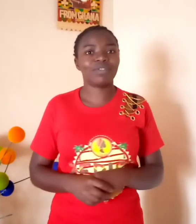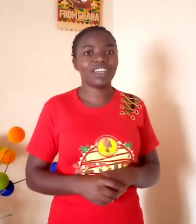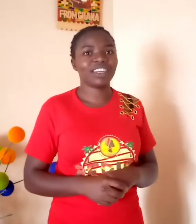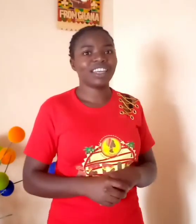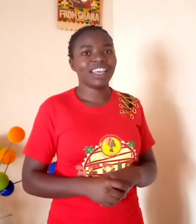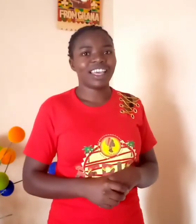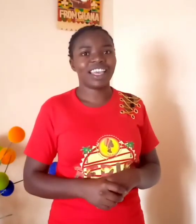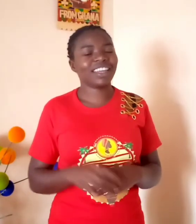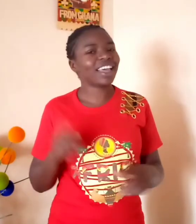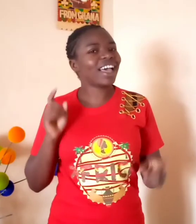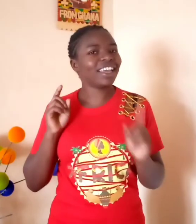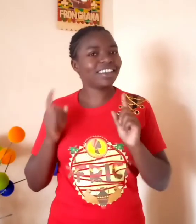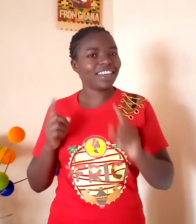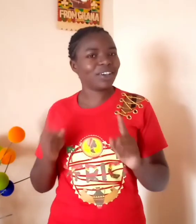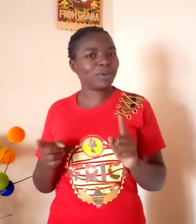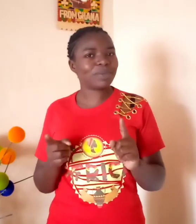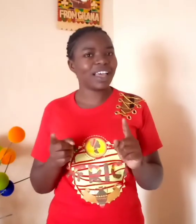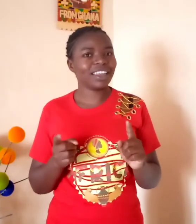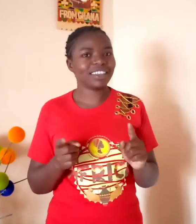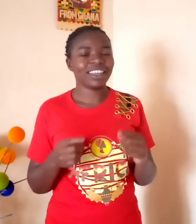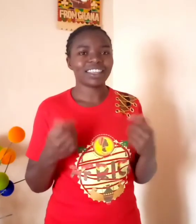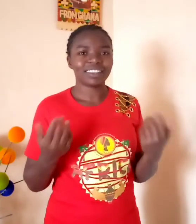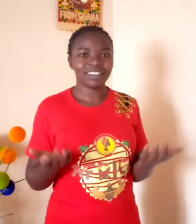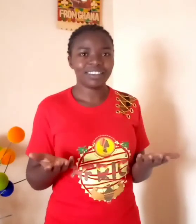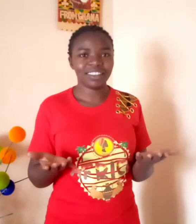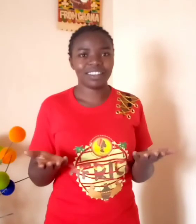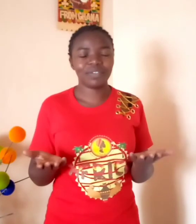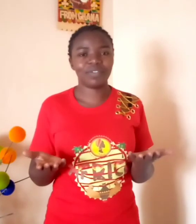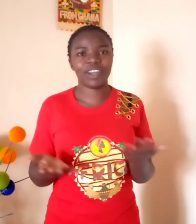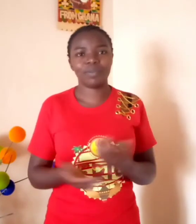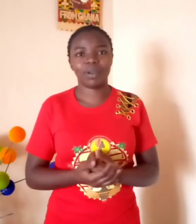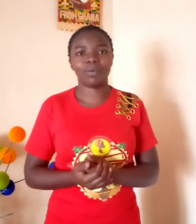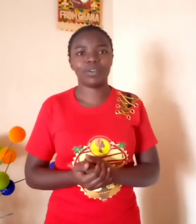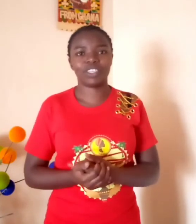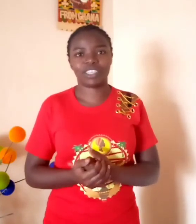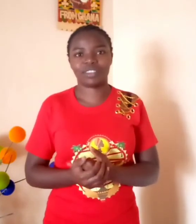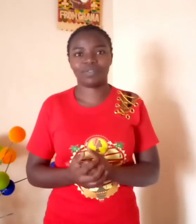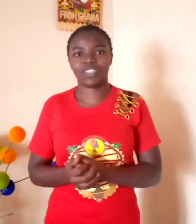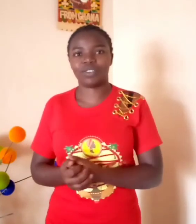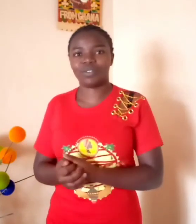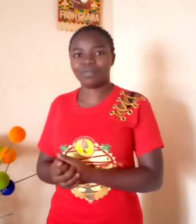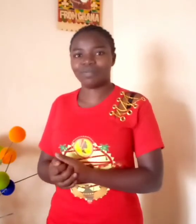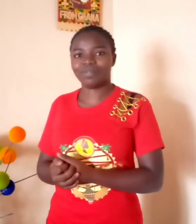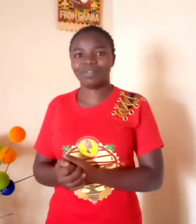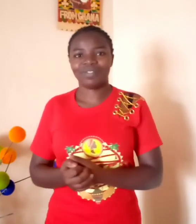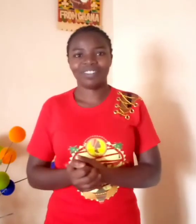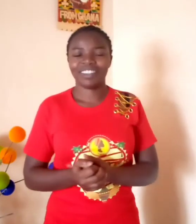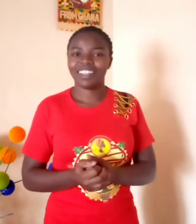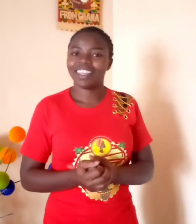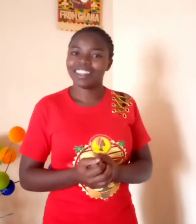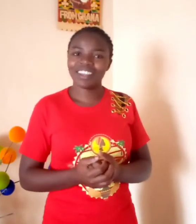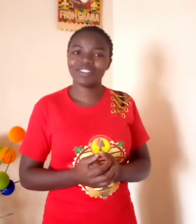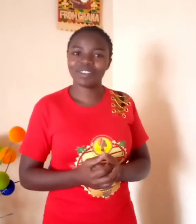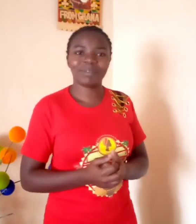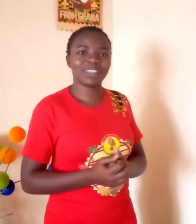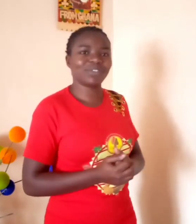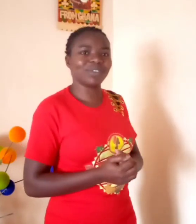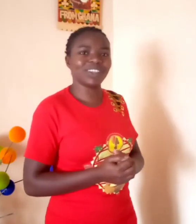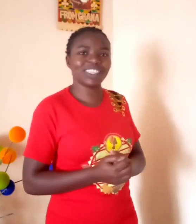friend, and I really hope that the friend will watch this video. Thank you so much for watching